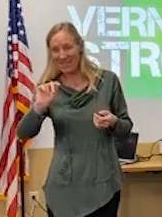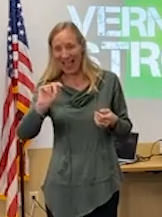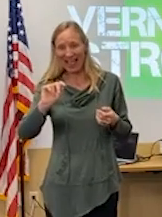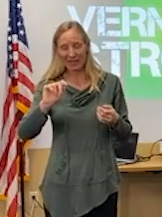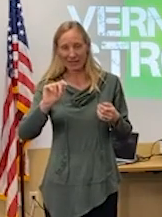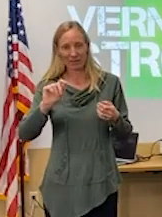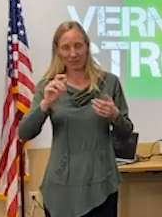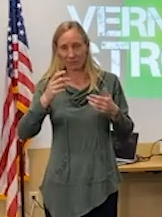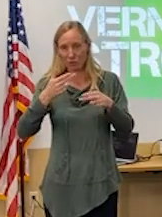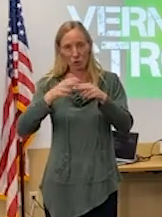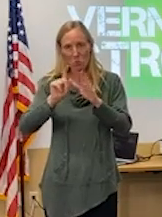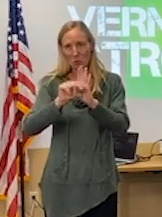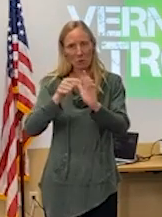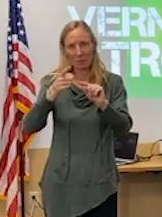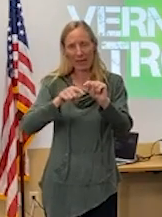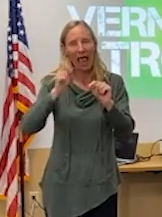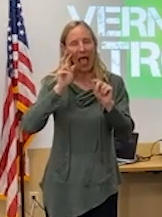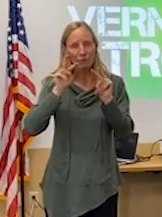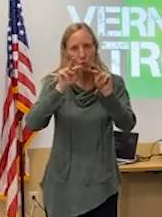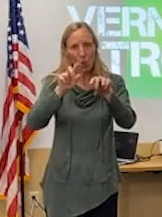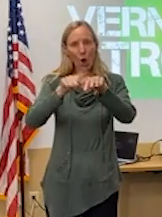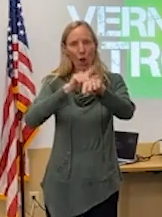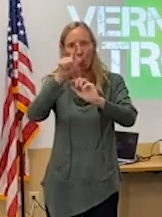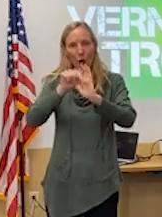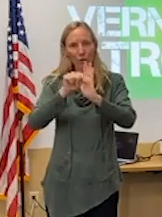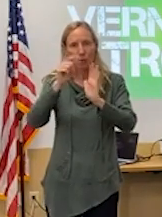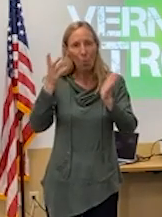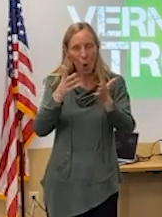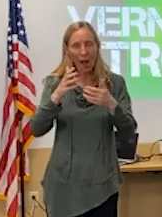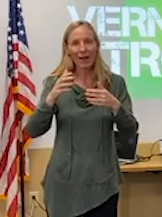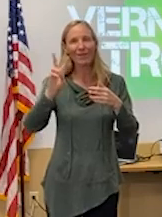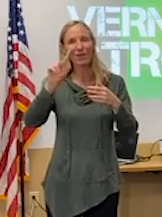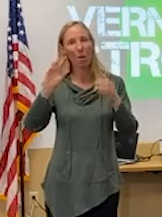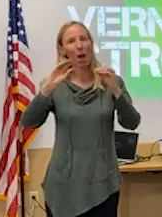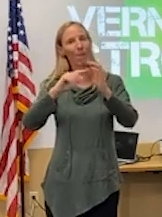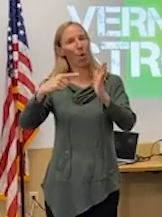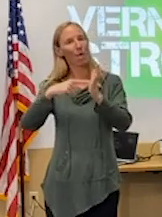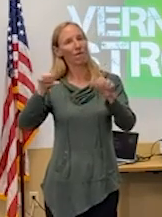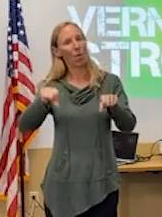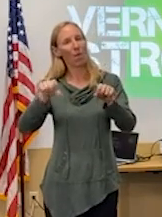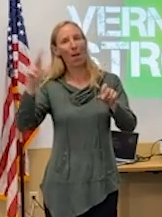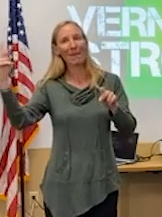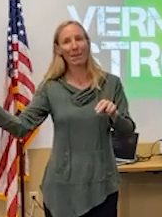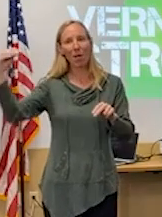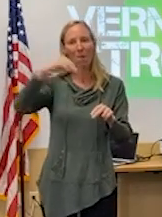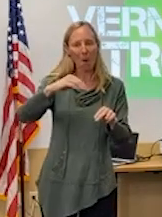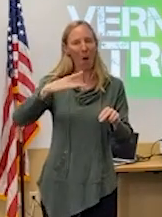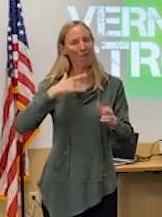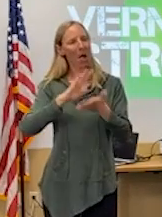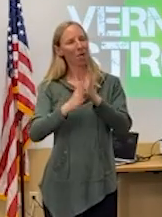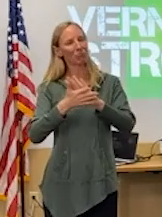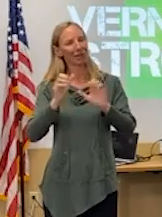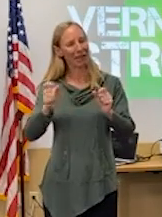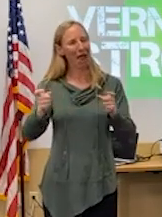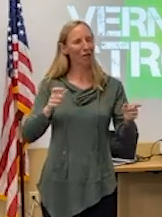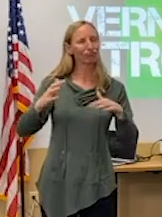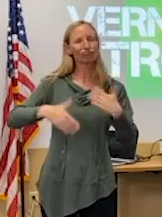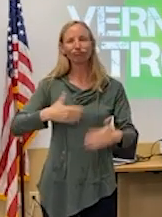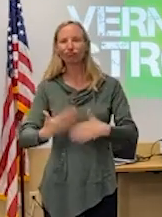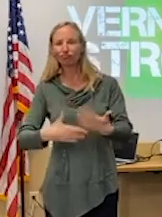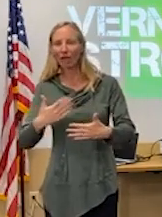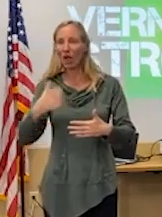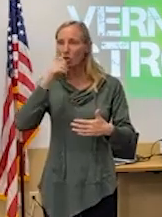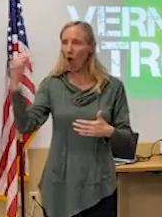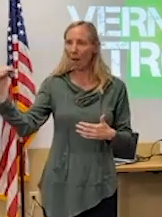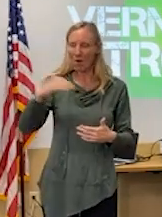the long term, and we have to make Vermont more affordable so we can draw more people into the state and keep them here. That's going to be, something